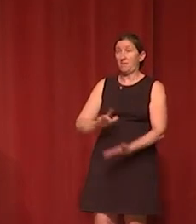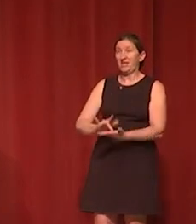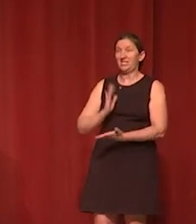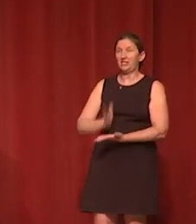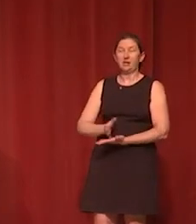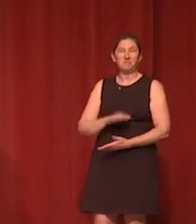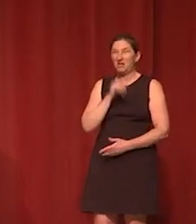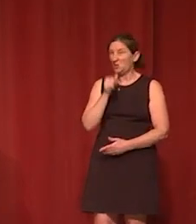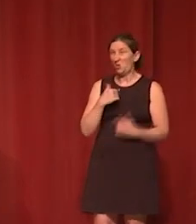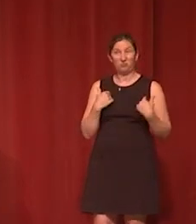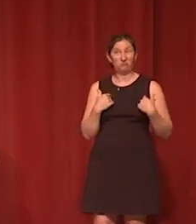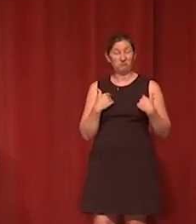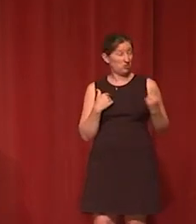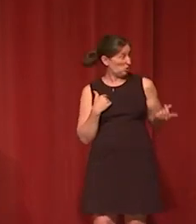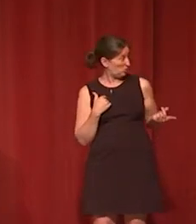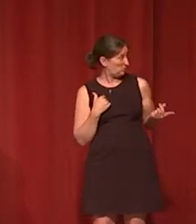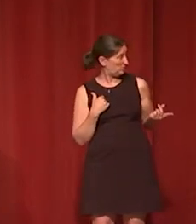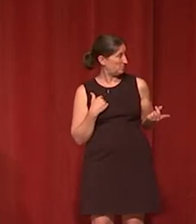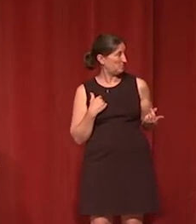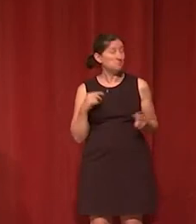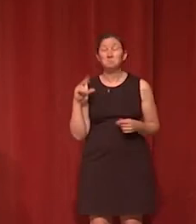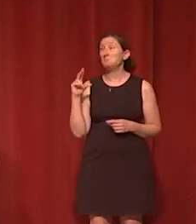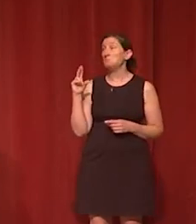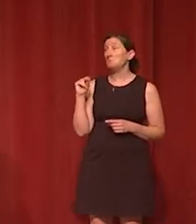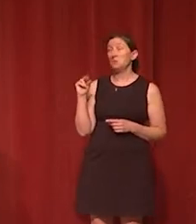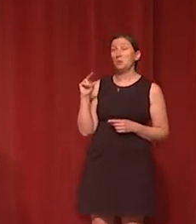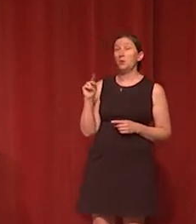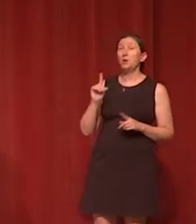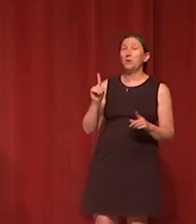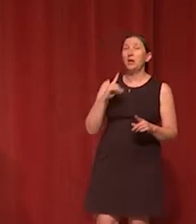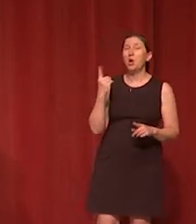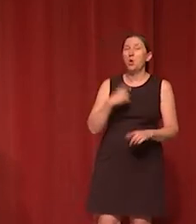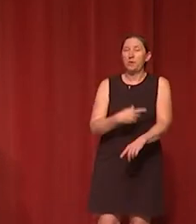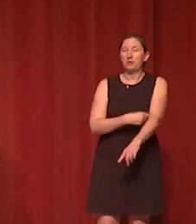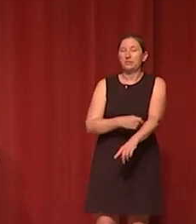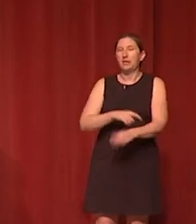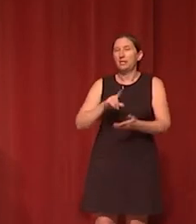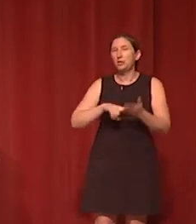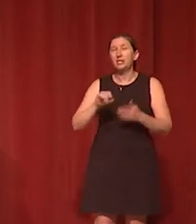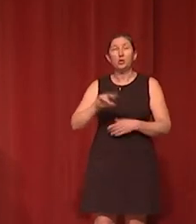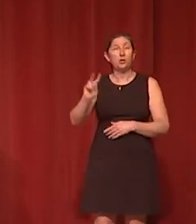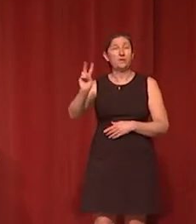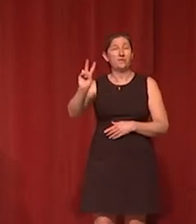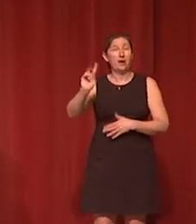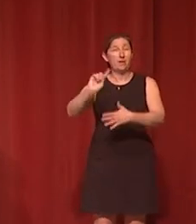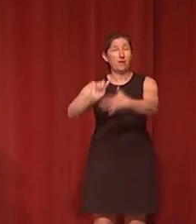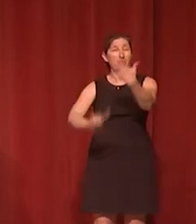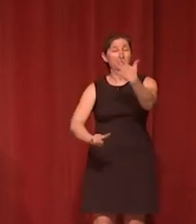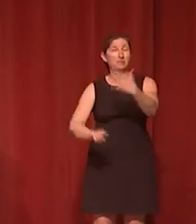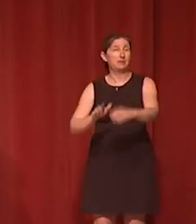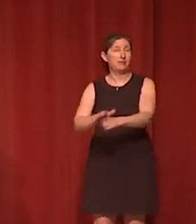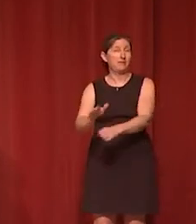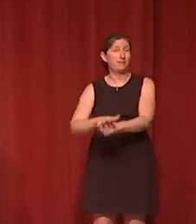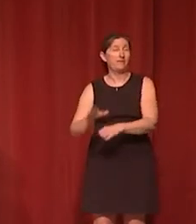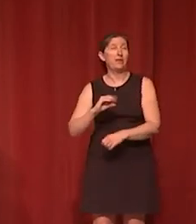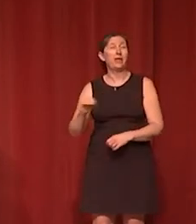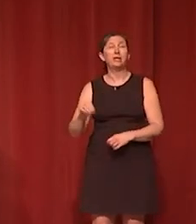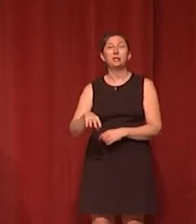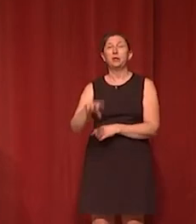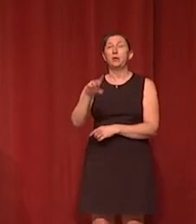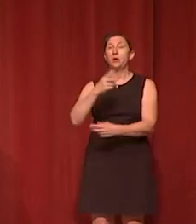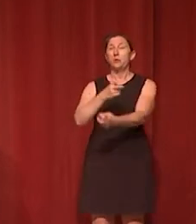been stopping them either, but making sure their vitamin levels are where they need to be also, and their bone mineral density.